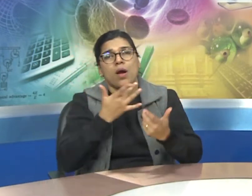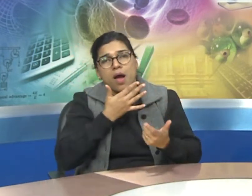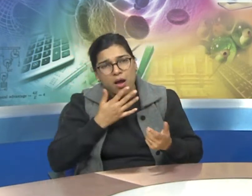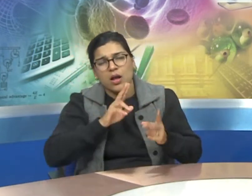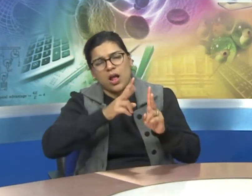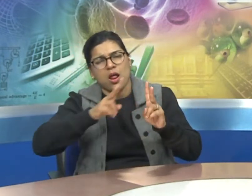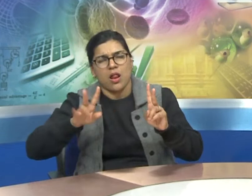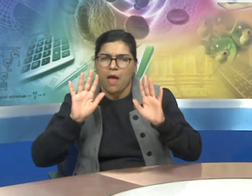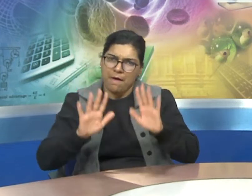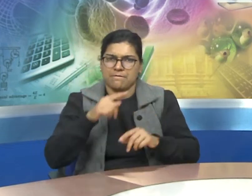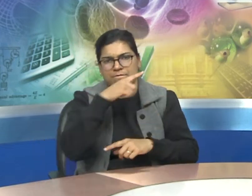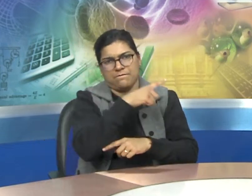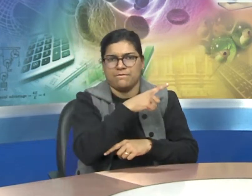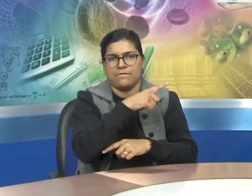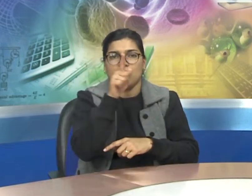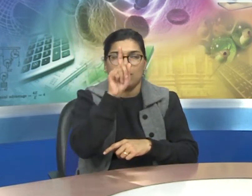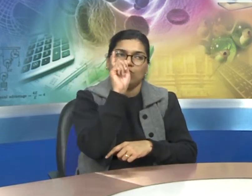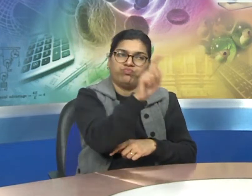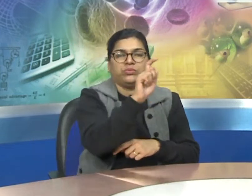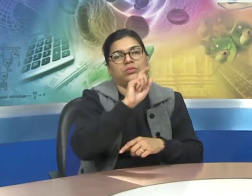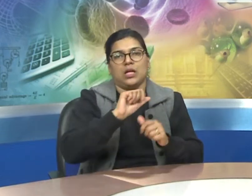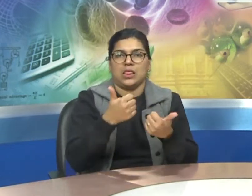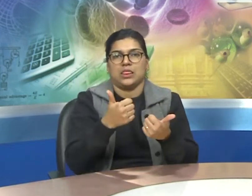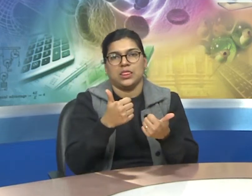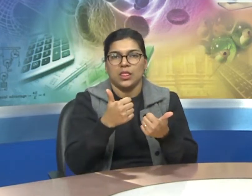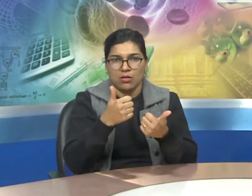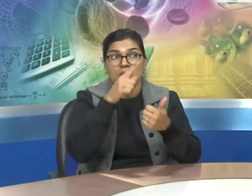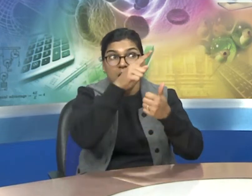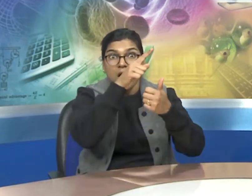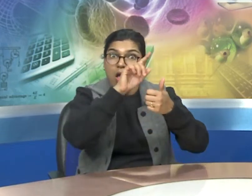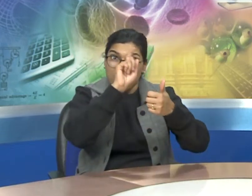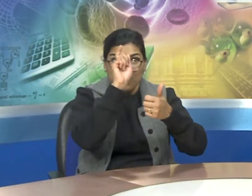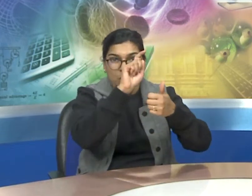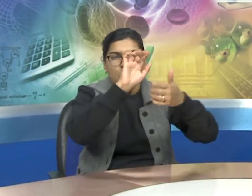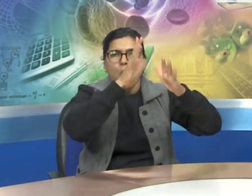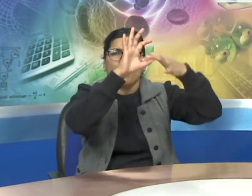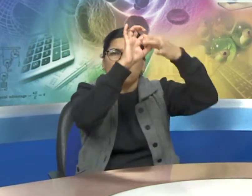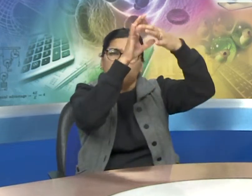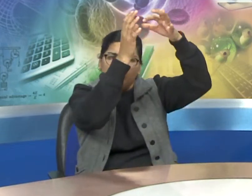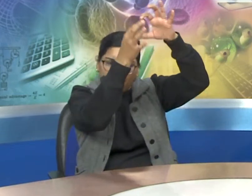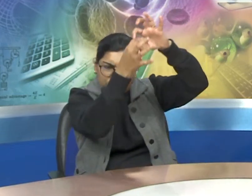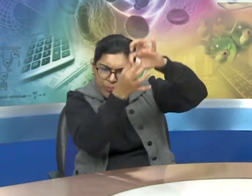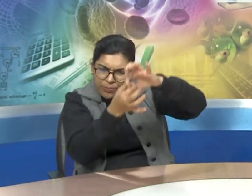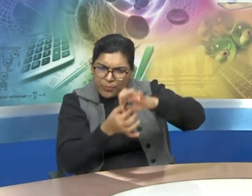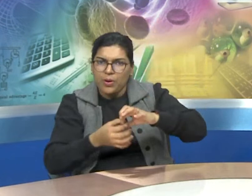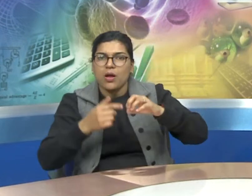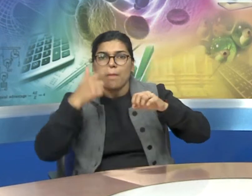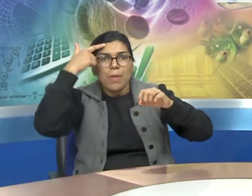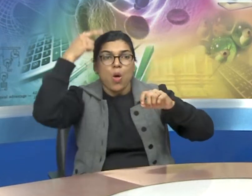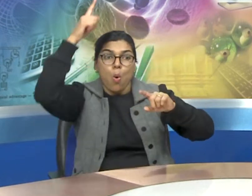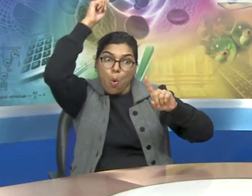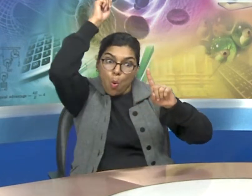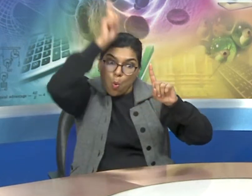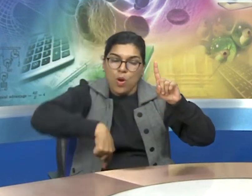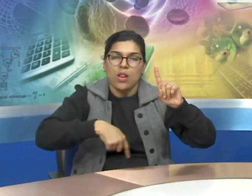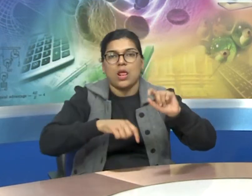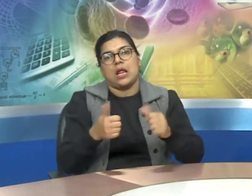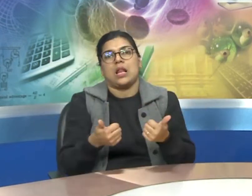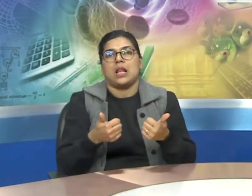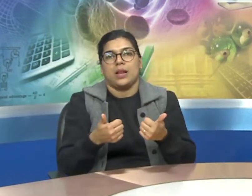you can put any color in the background. On screen you can see the black color, but you can put any color. If you